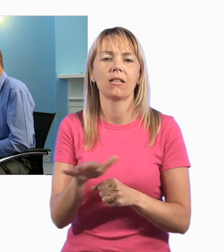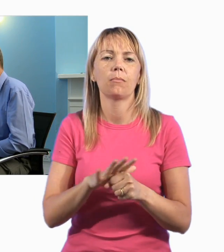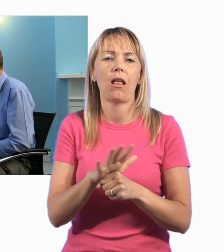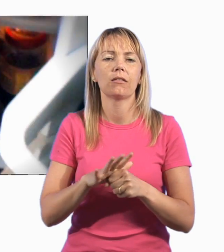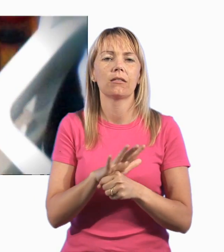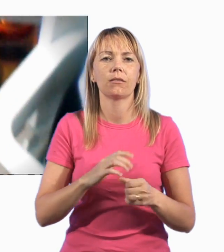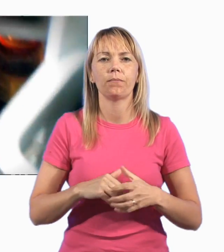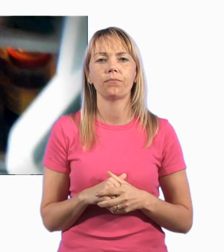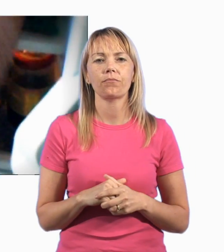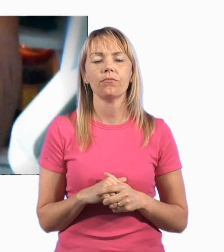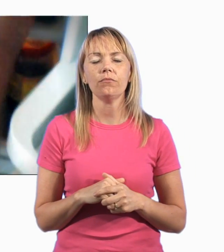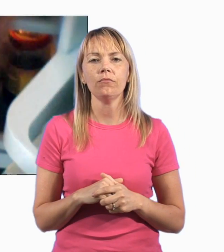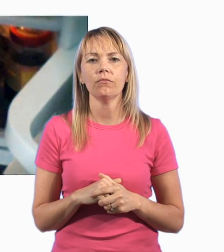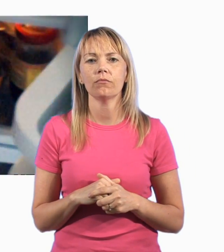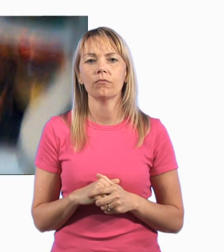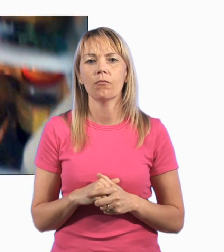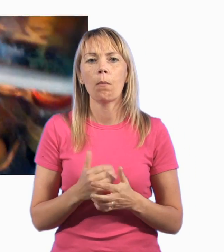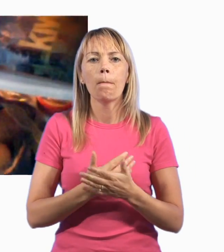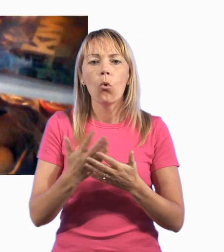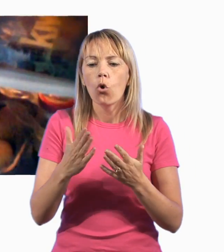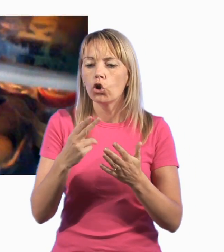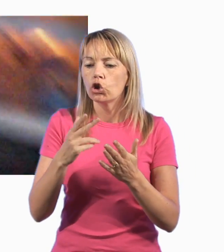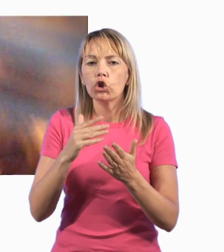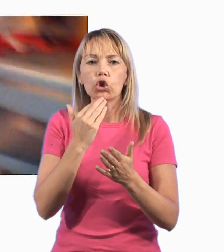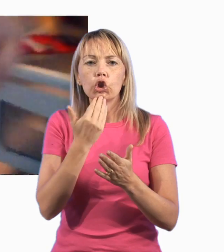fridge. More Philadelphia.